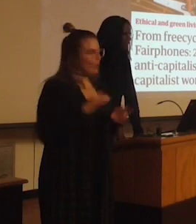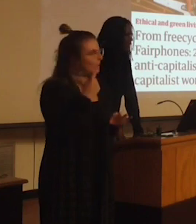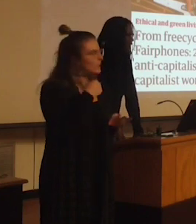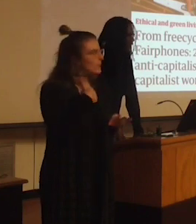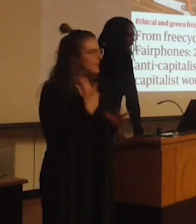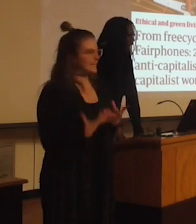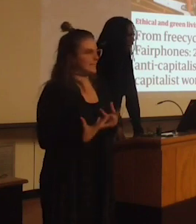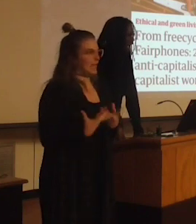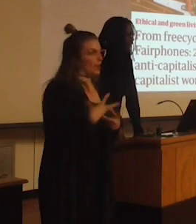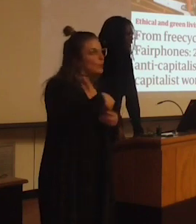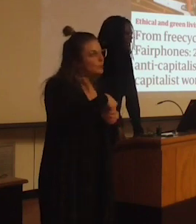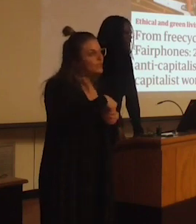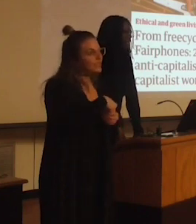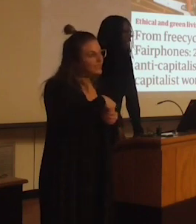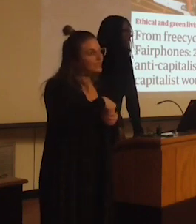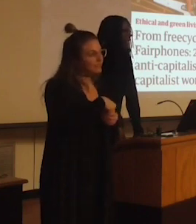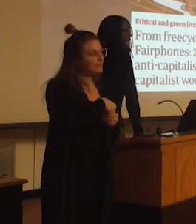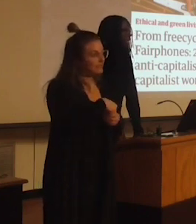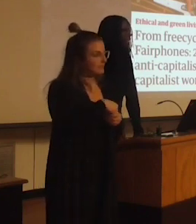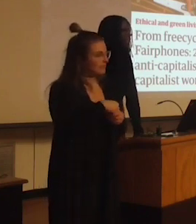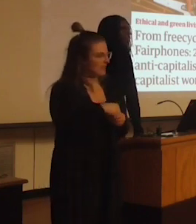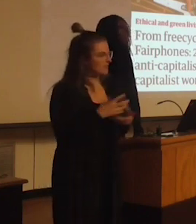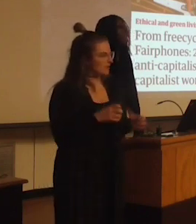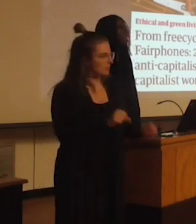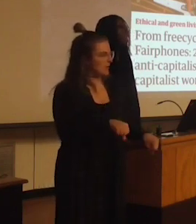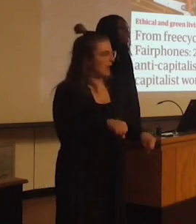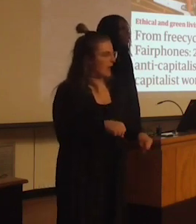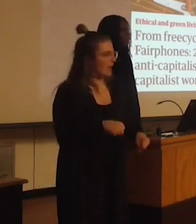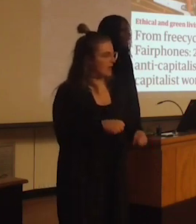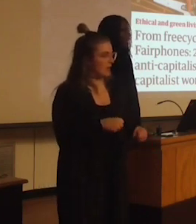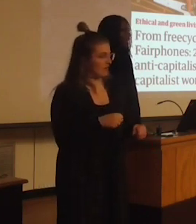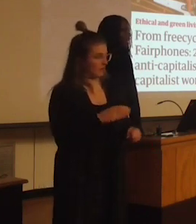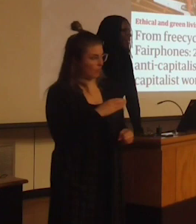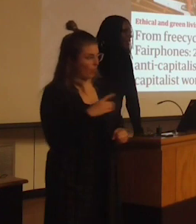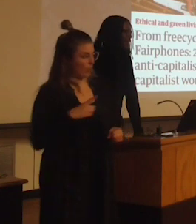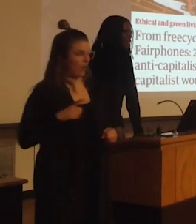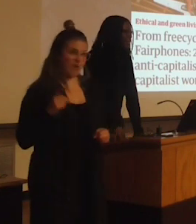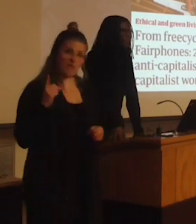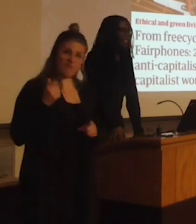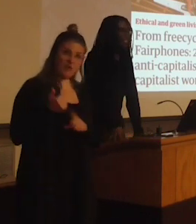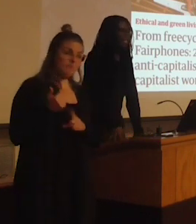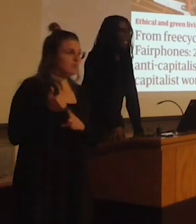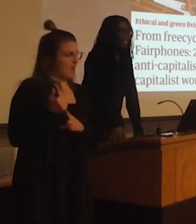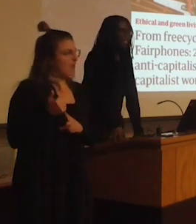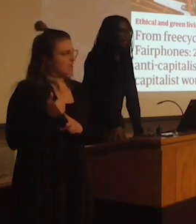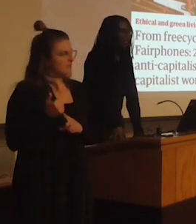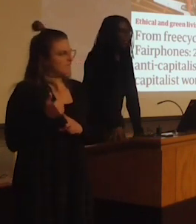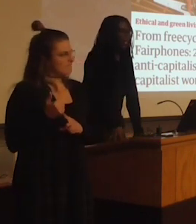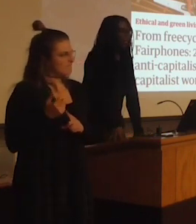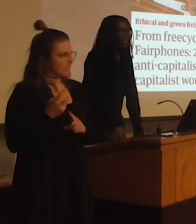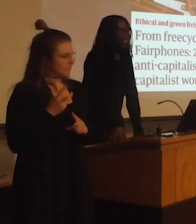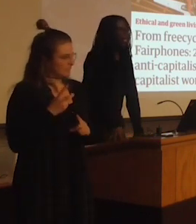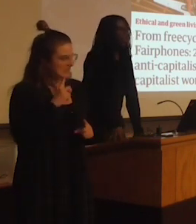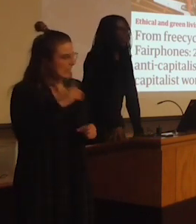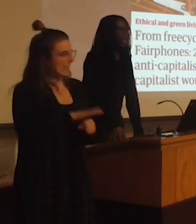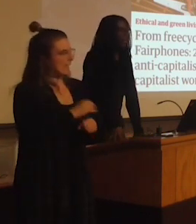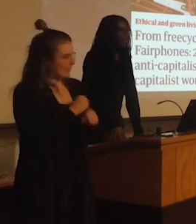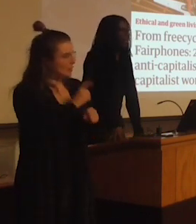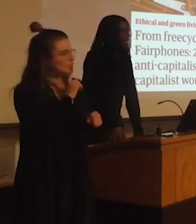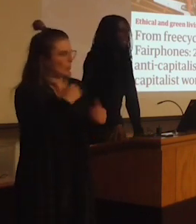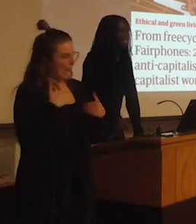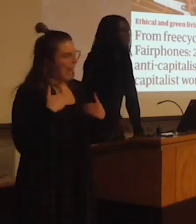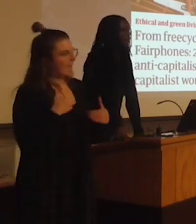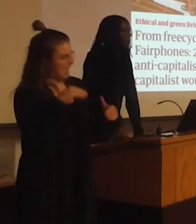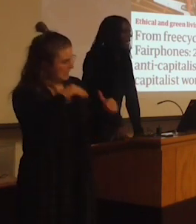is inclusion as much as we can, and the fact that Cornell is also equally dedicated to making sure that we